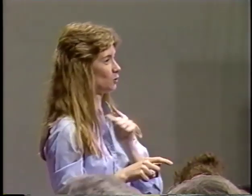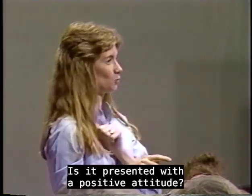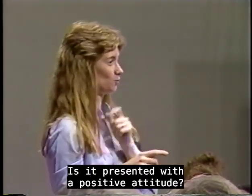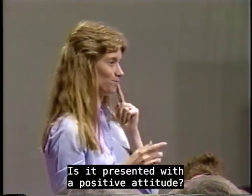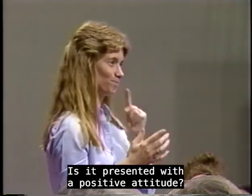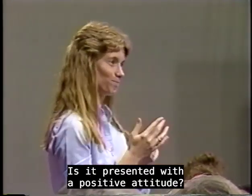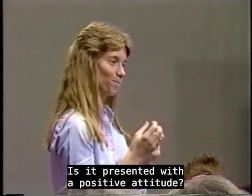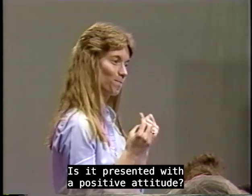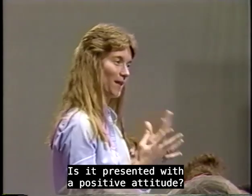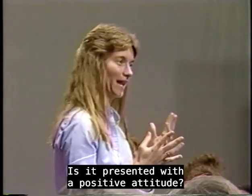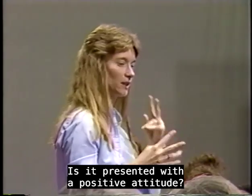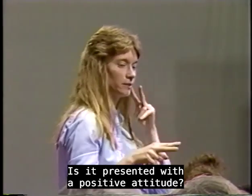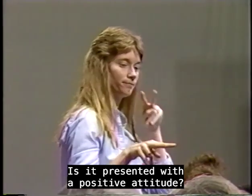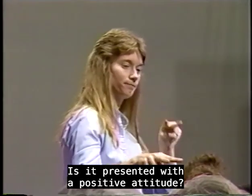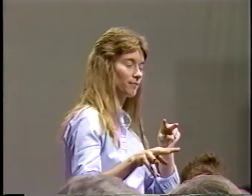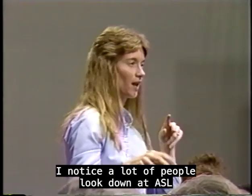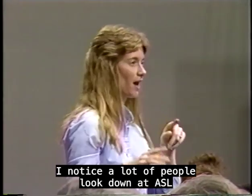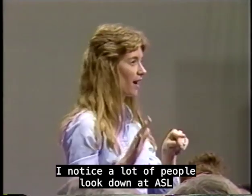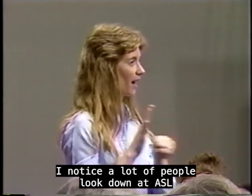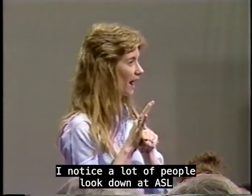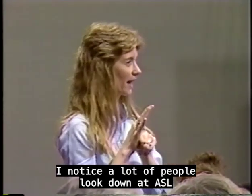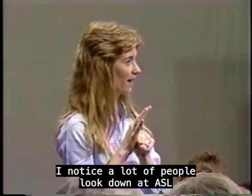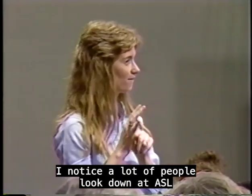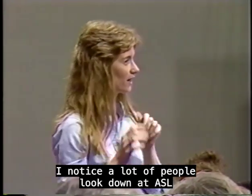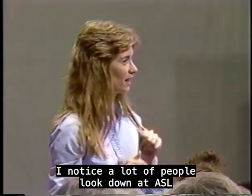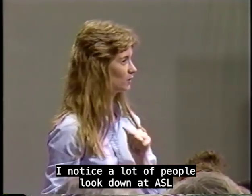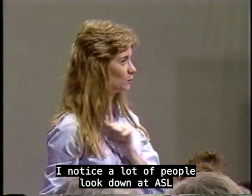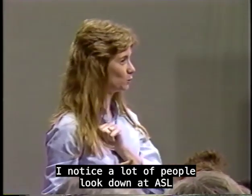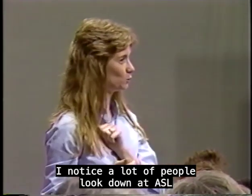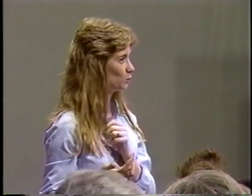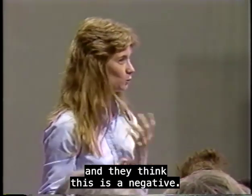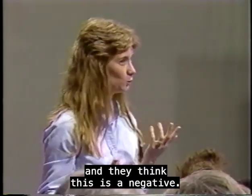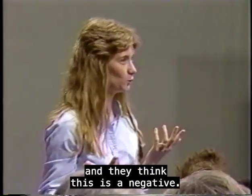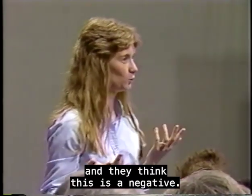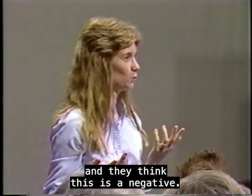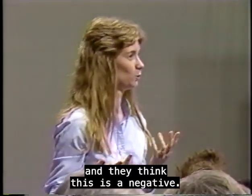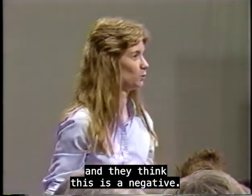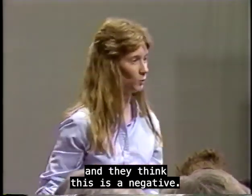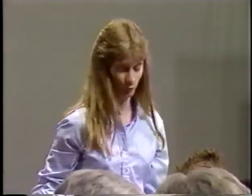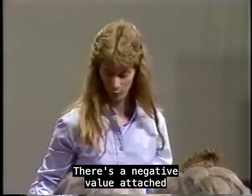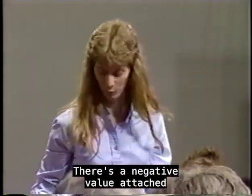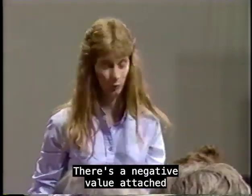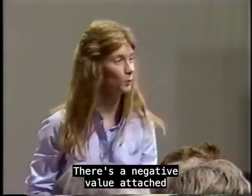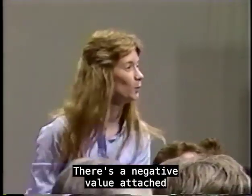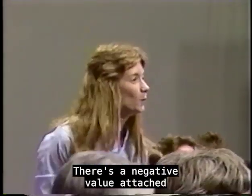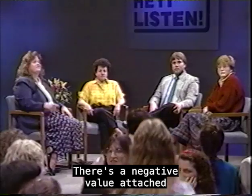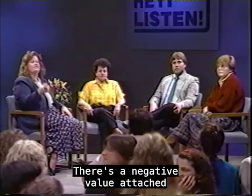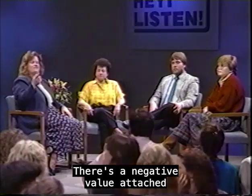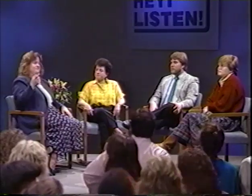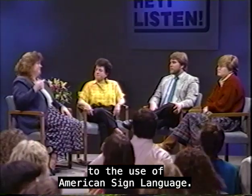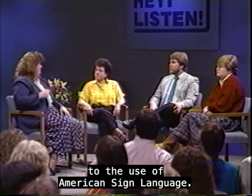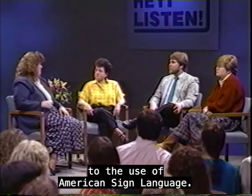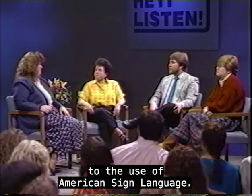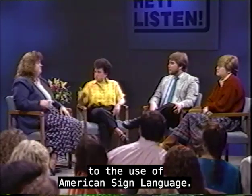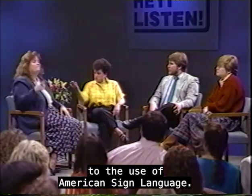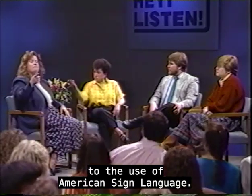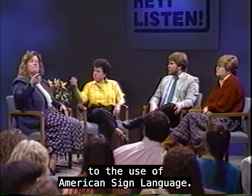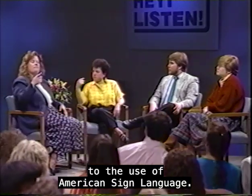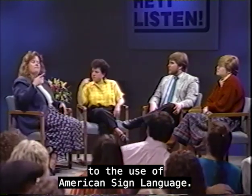Is it presented with a positive attitude? I notice a lot of people look down on ASL, and they think this is a negative. There's a negative value attached to the use of American Sign Language.